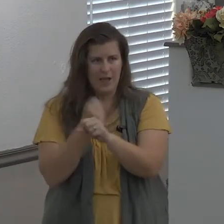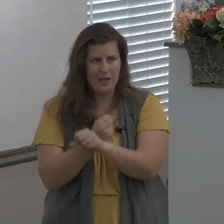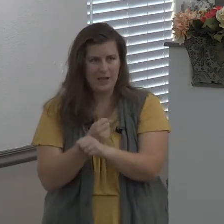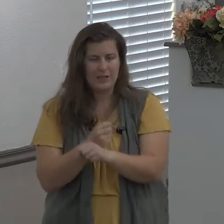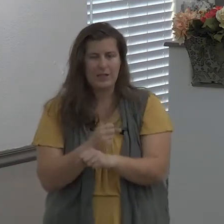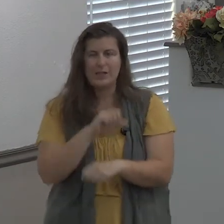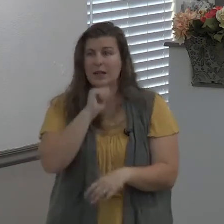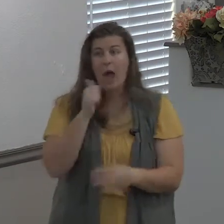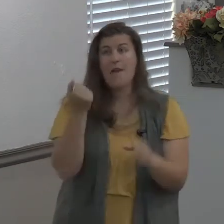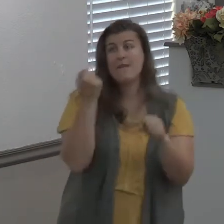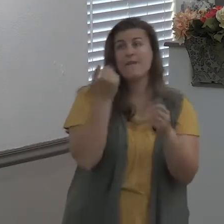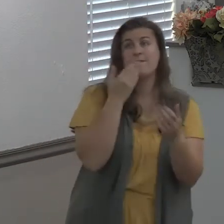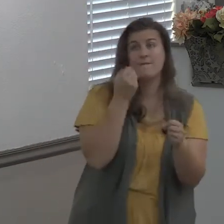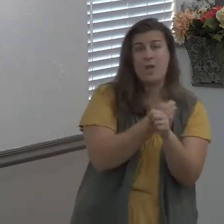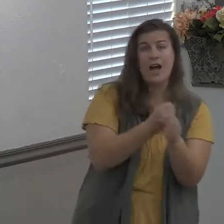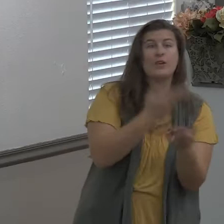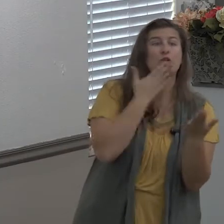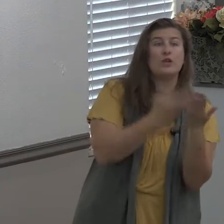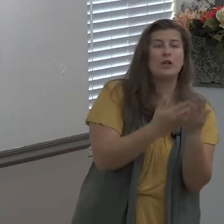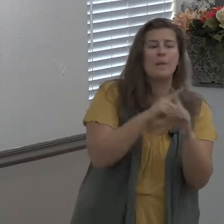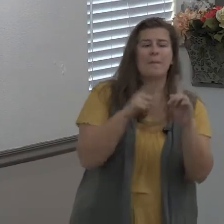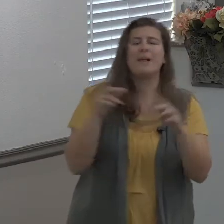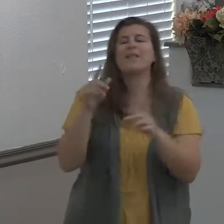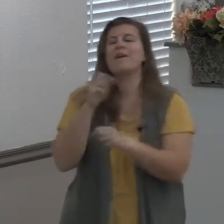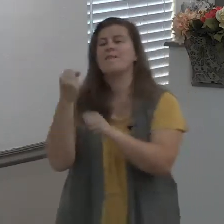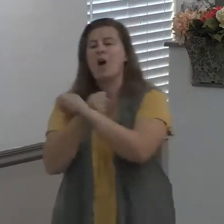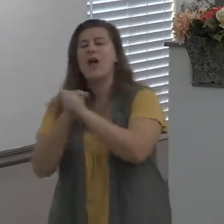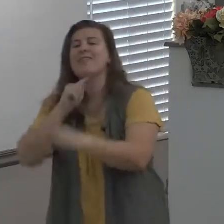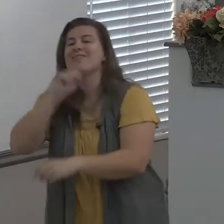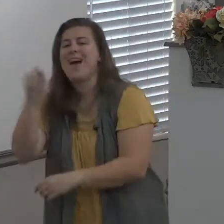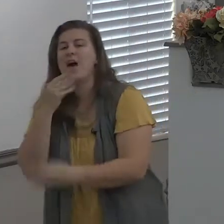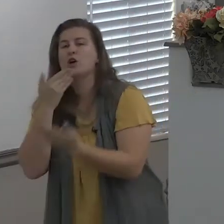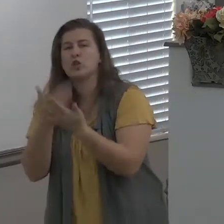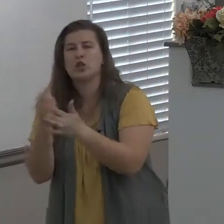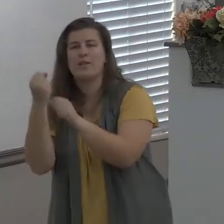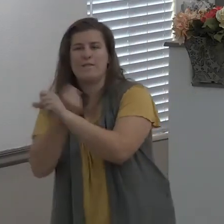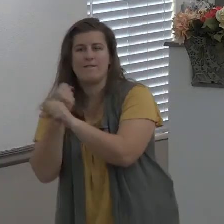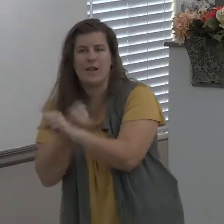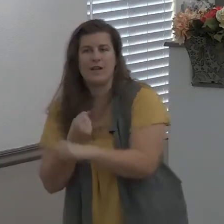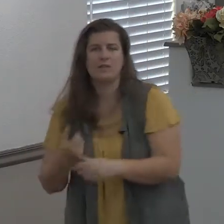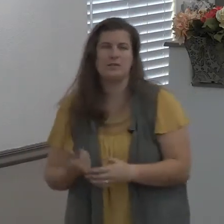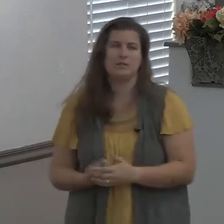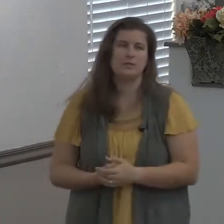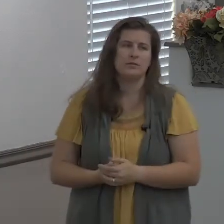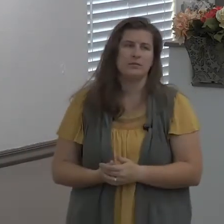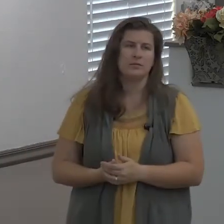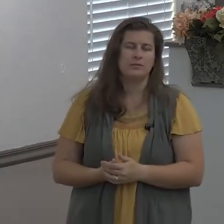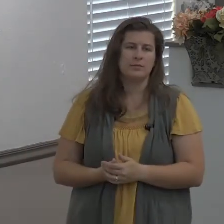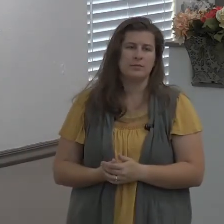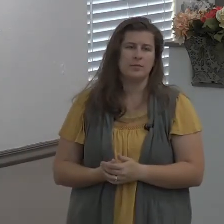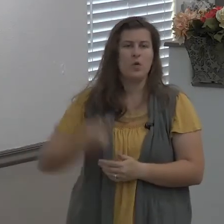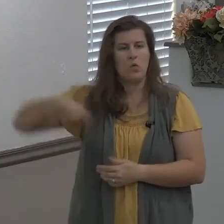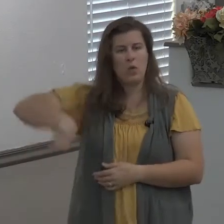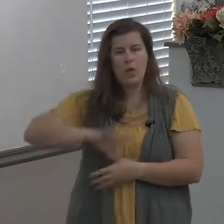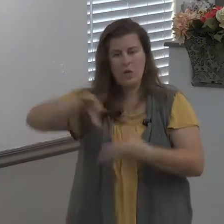Paul told Timothy that Paul, had fought the good fight. Not fought good, but the good